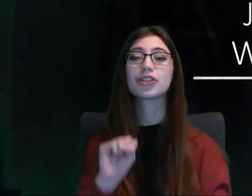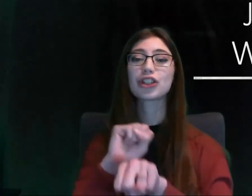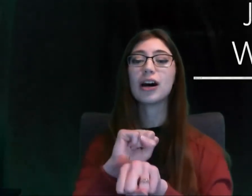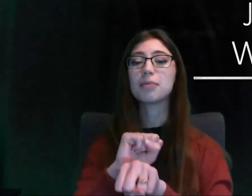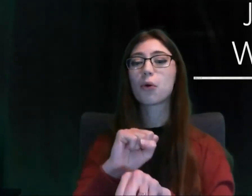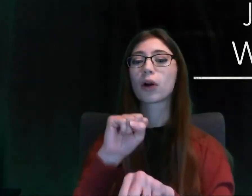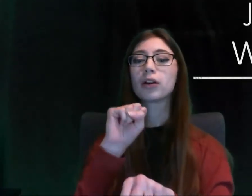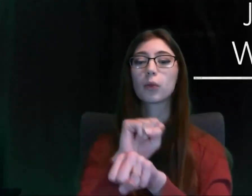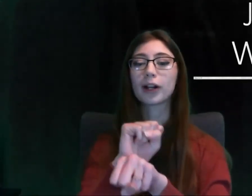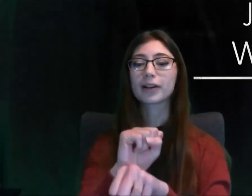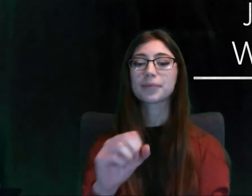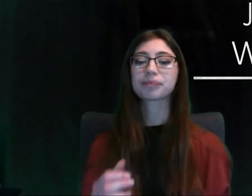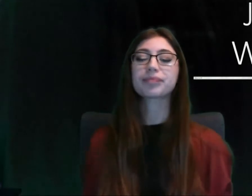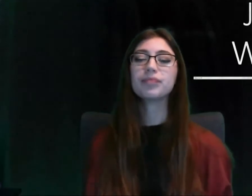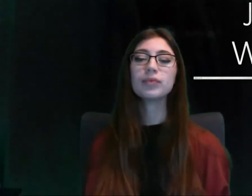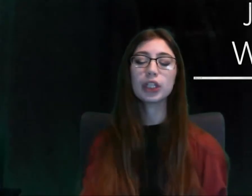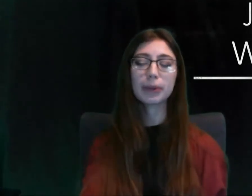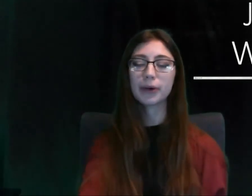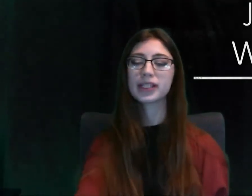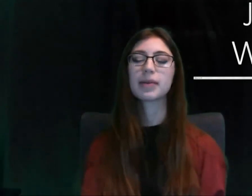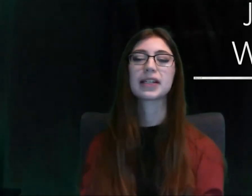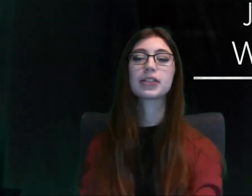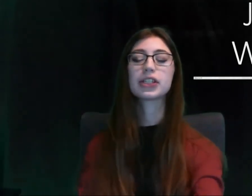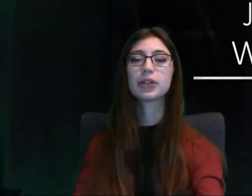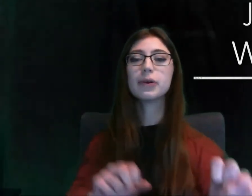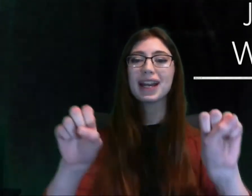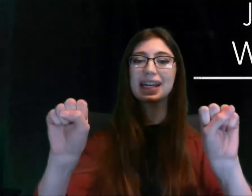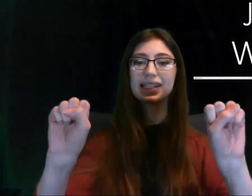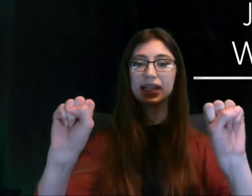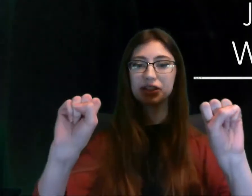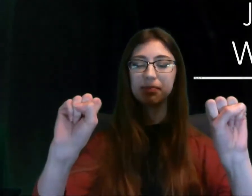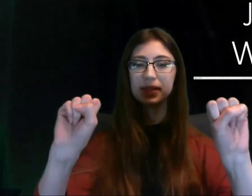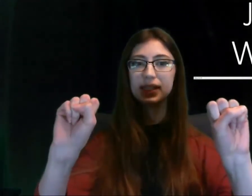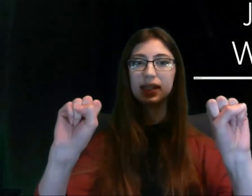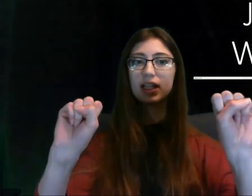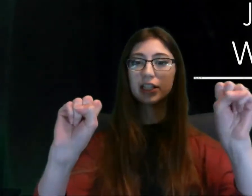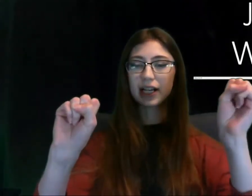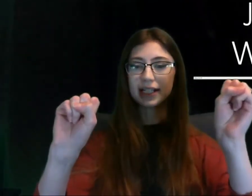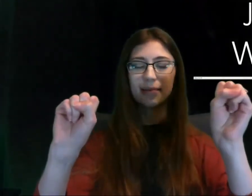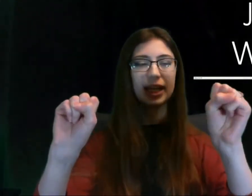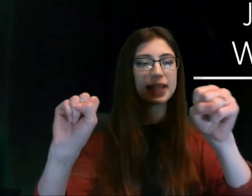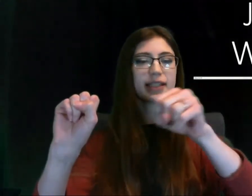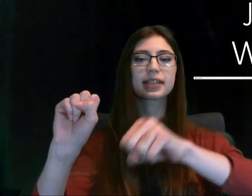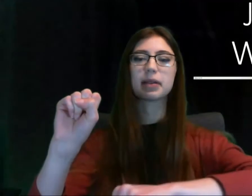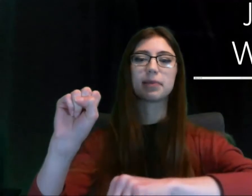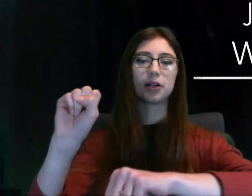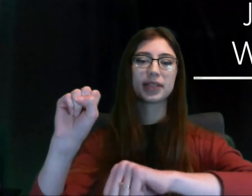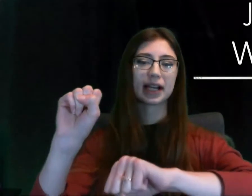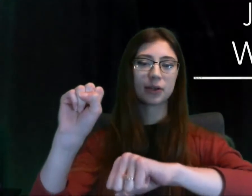Job or work. You are going to make two S hand shapes. Your non-dominant hand is going to be palm down on the